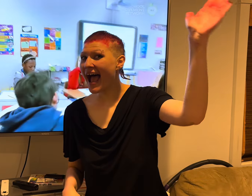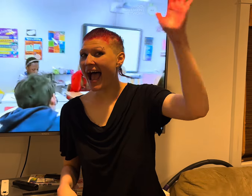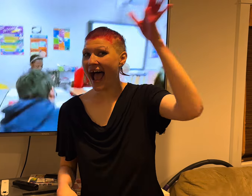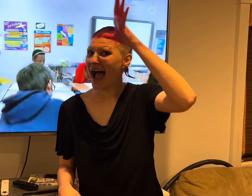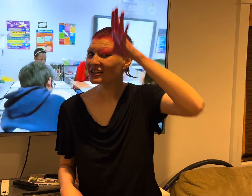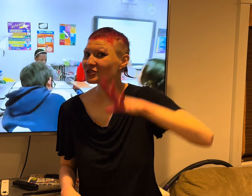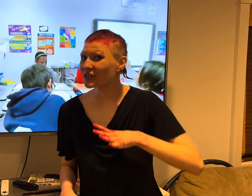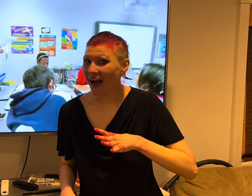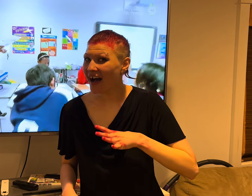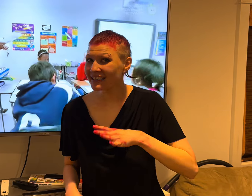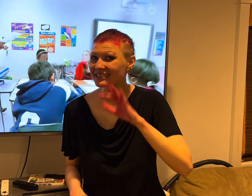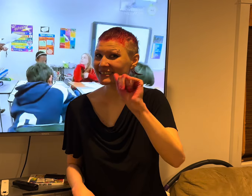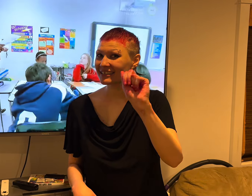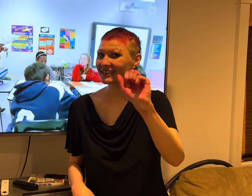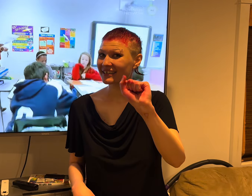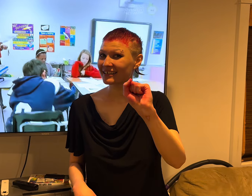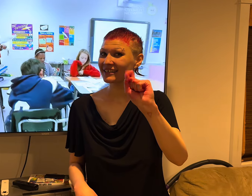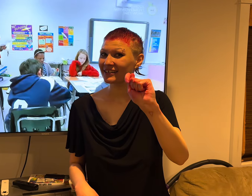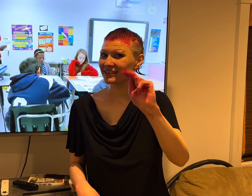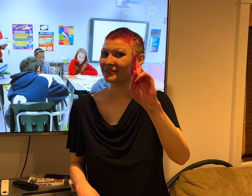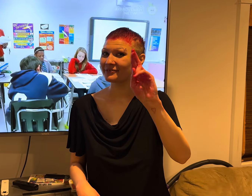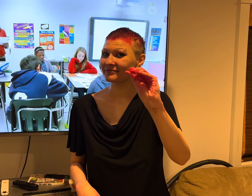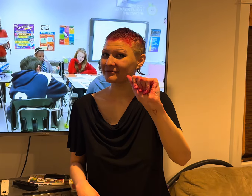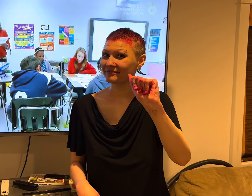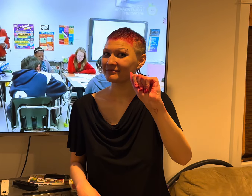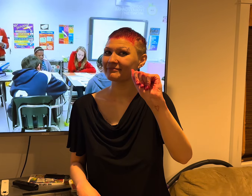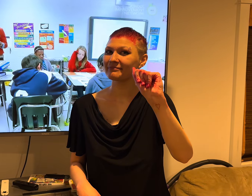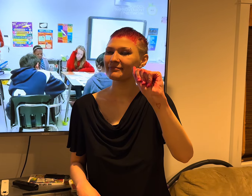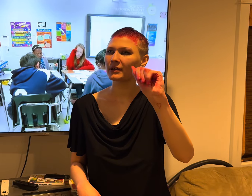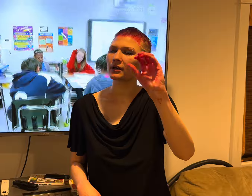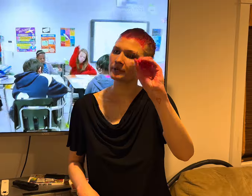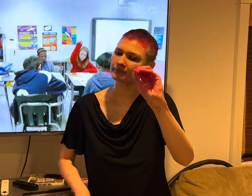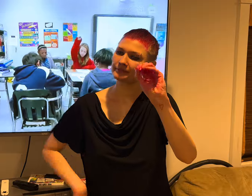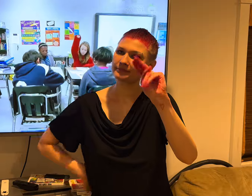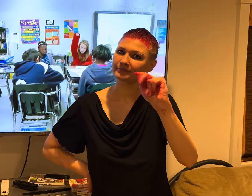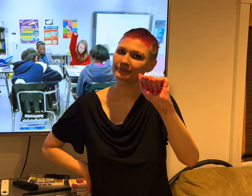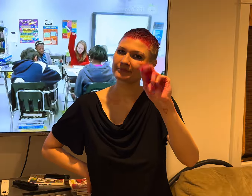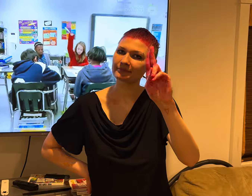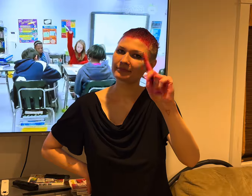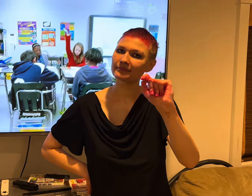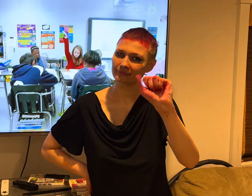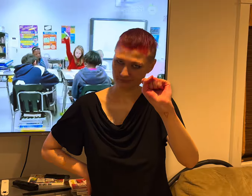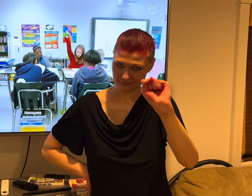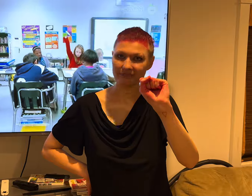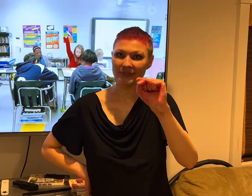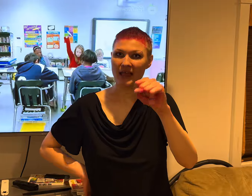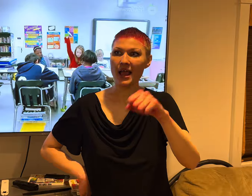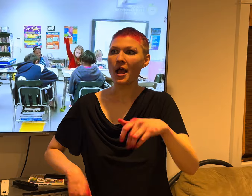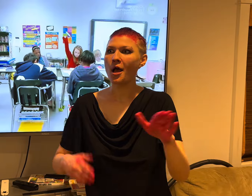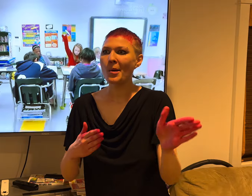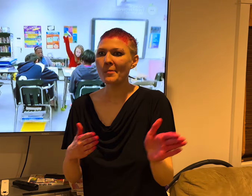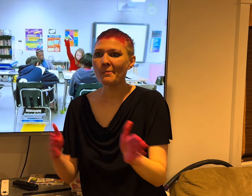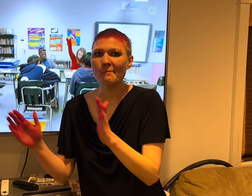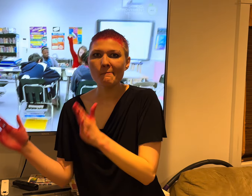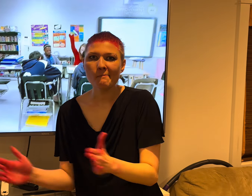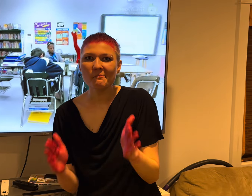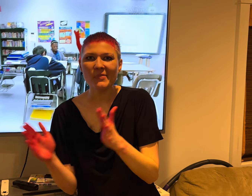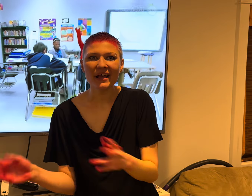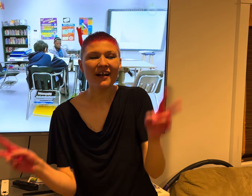silhouetted on the sun looks interesting, says Anthony Cook, an an astronomer at the Griffith Observatory in Los Angeles,